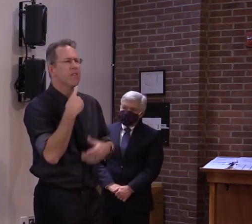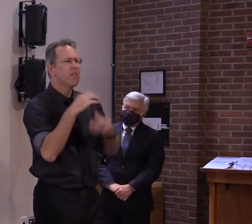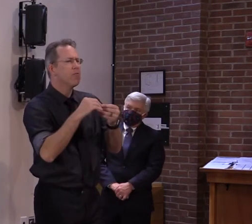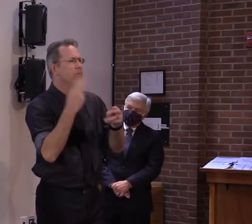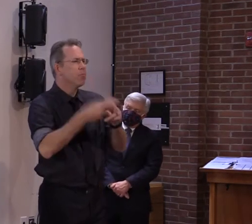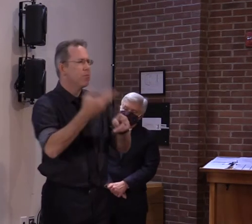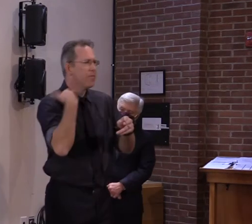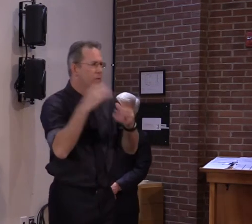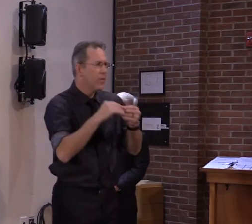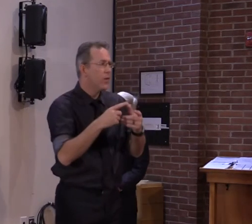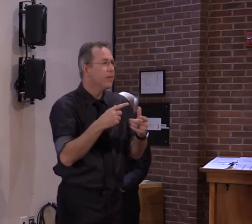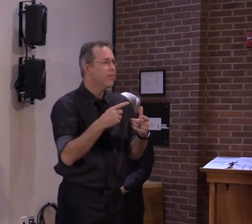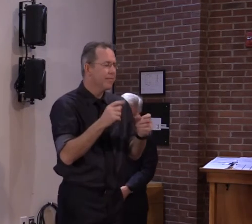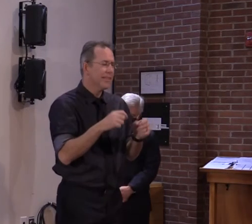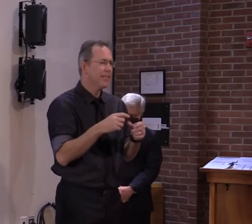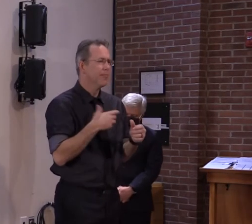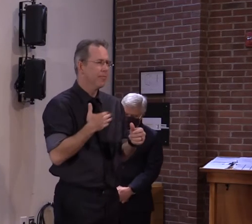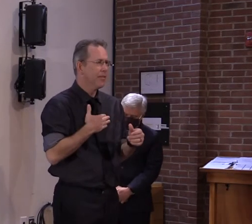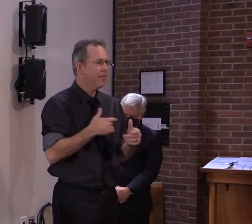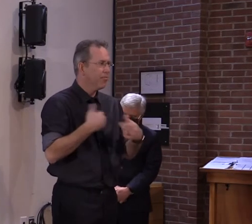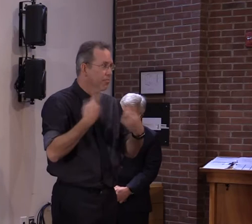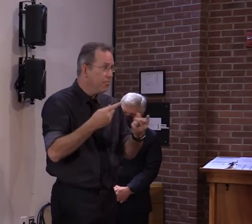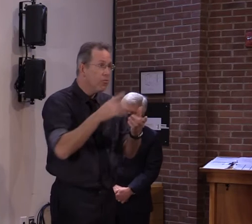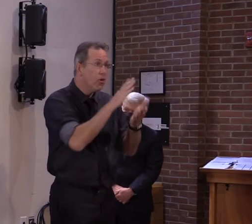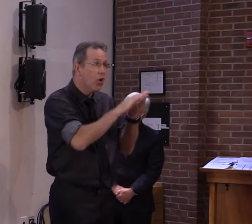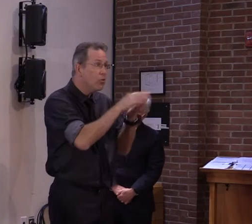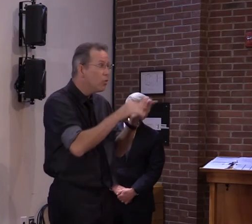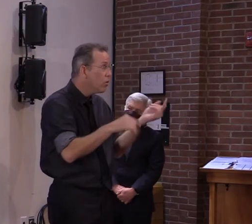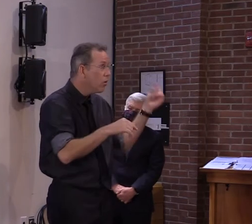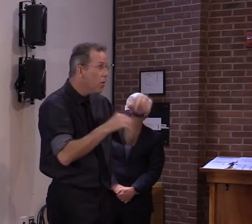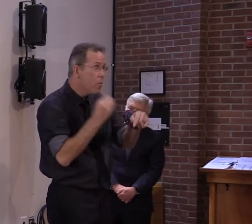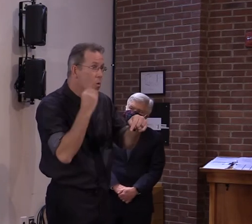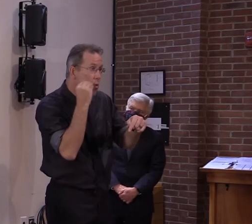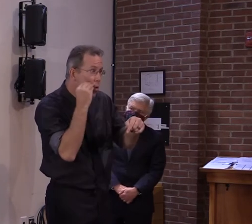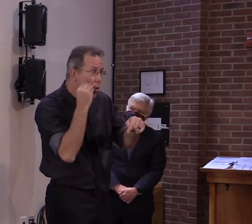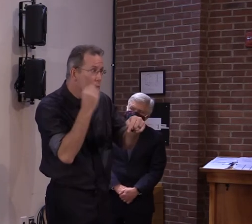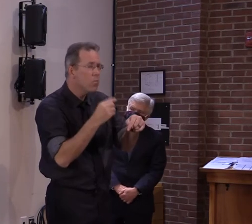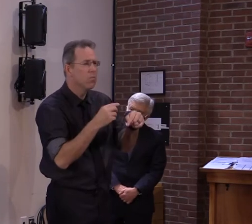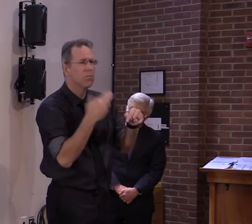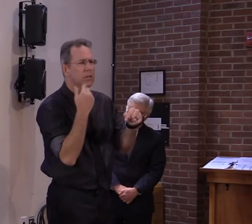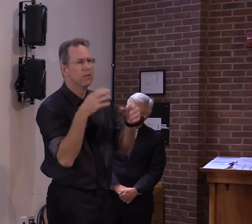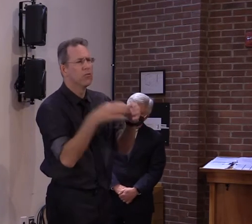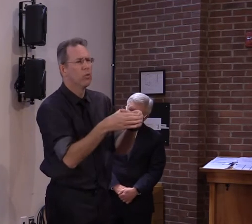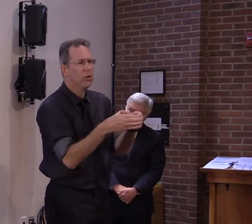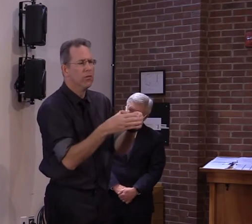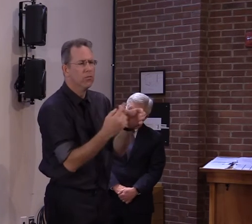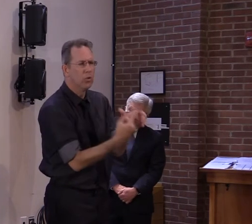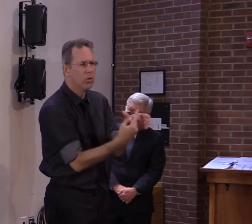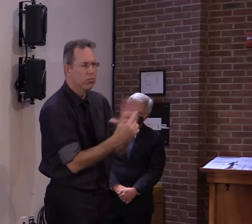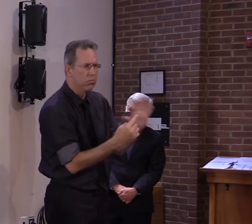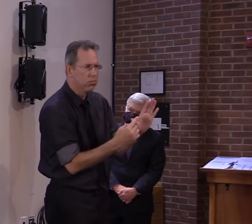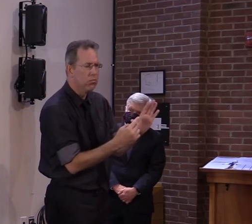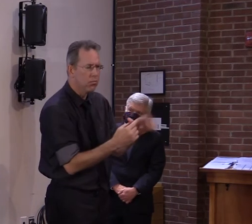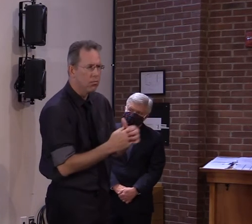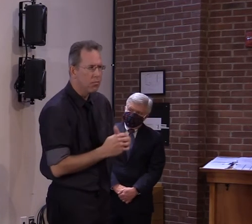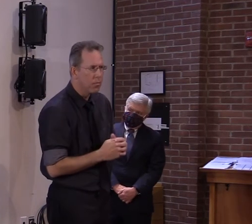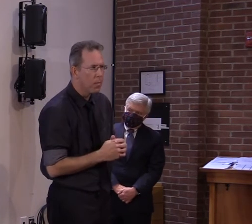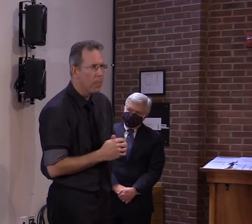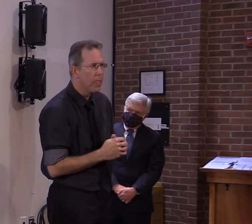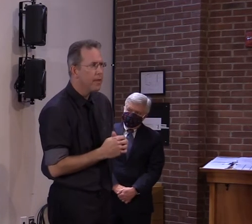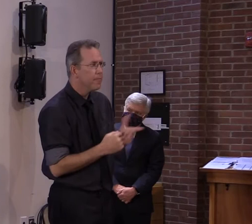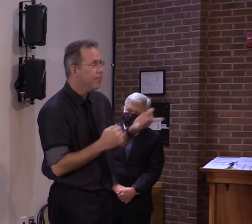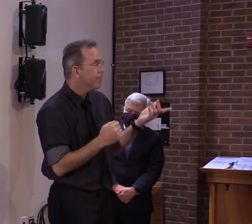wide, making sure that students who are returning to a household that they haven't seen in months and months